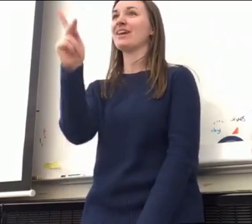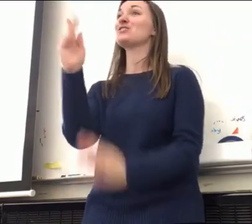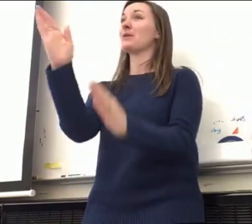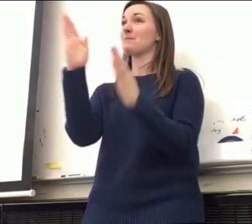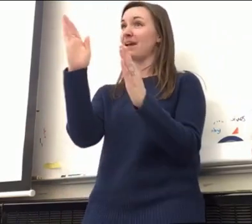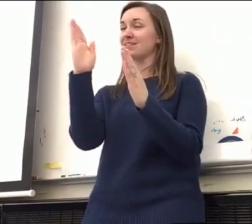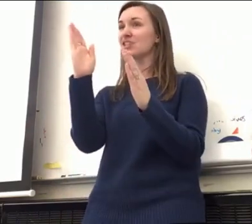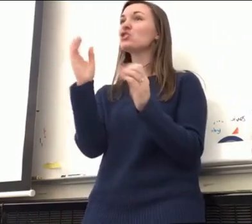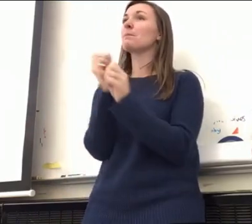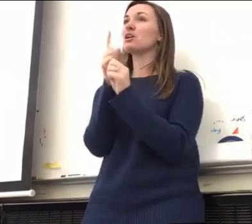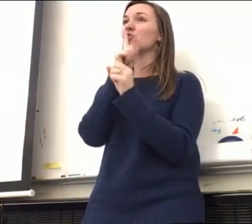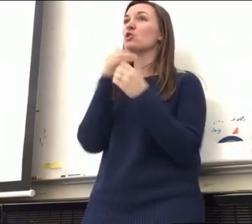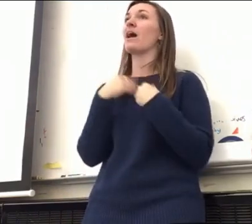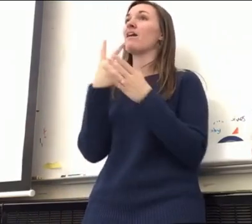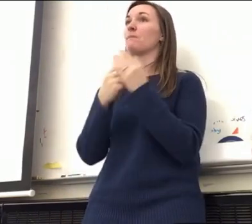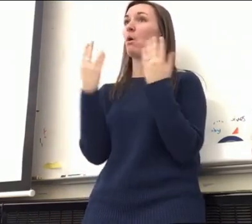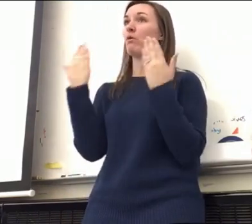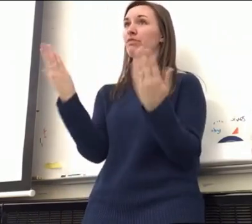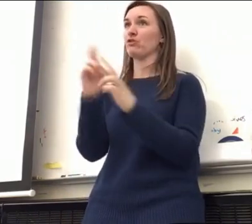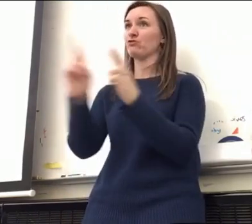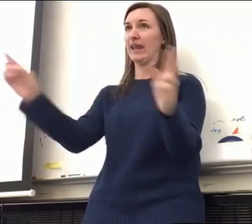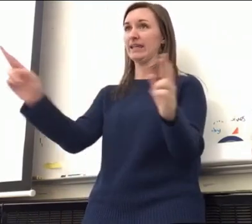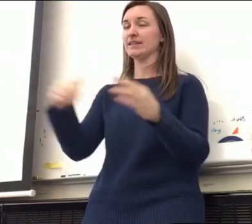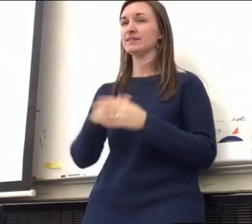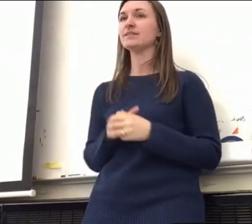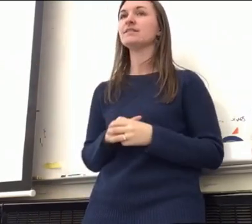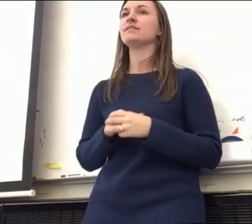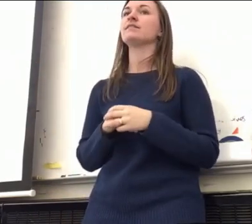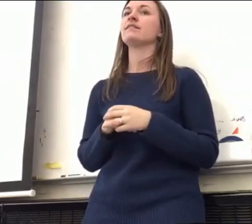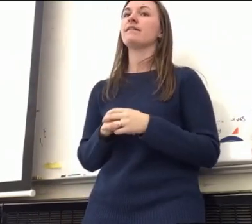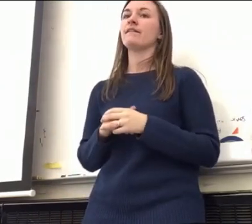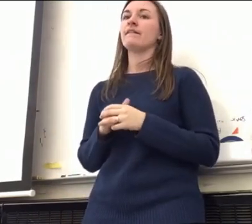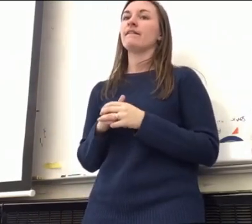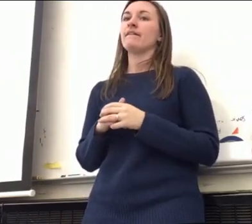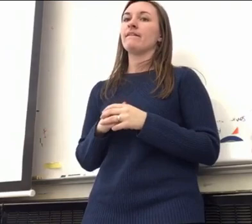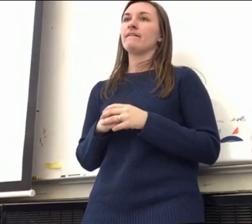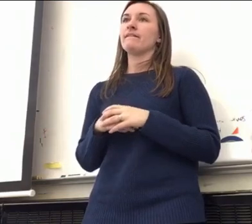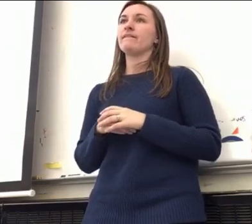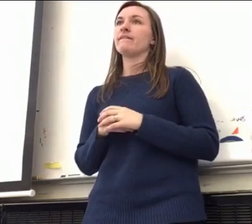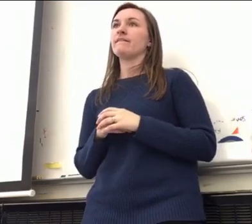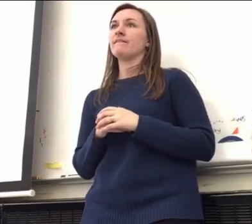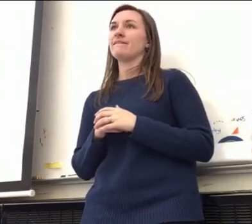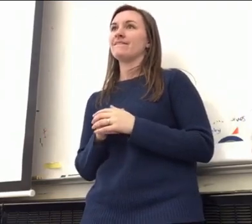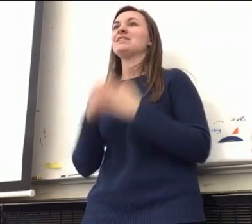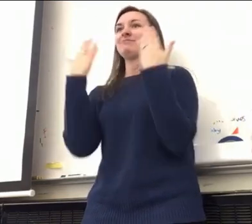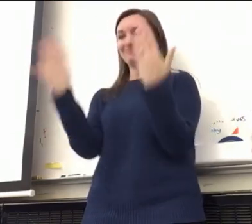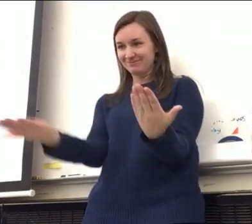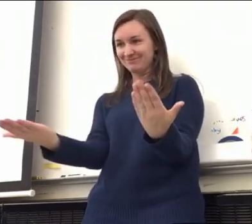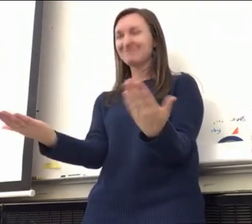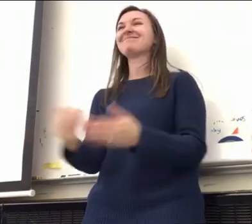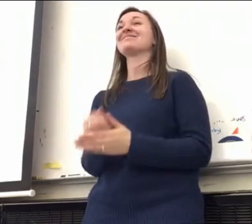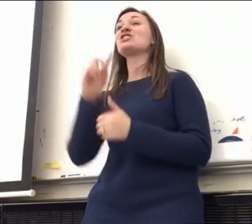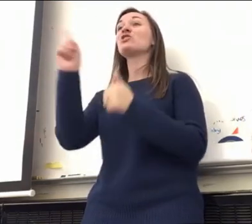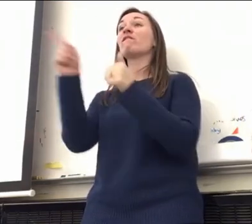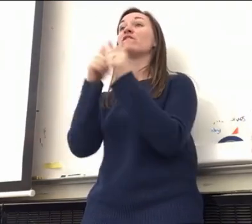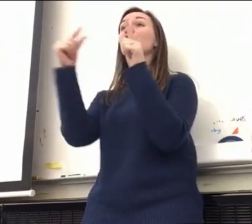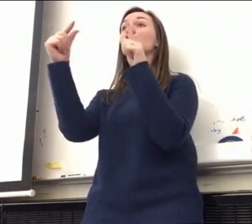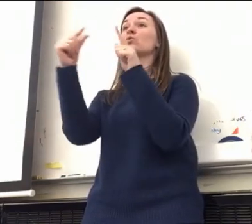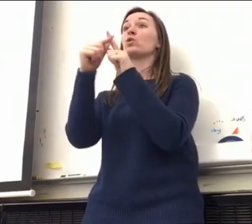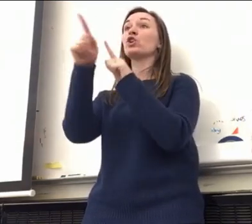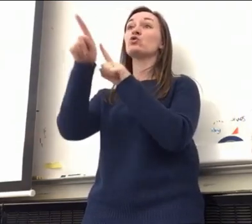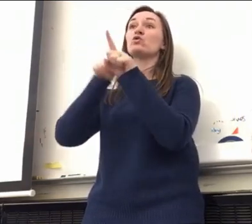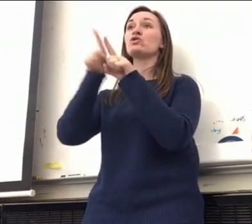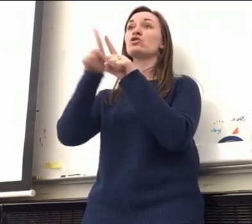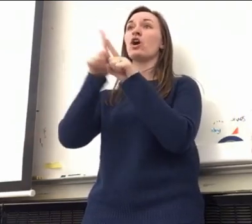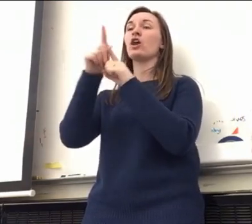through, so make sure you have both of these ready to go so we can go over them. Okay? So the first word that you need to star is going to